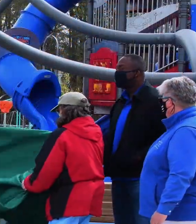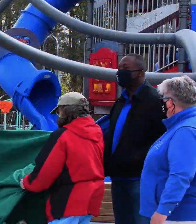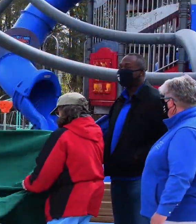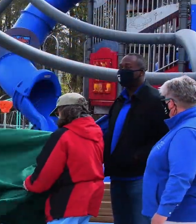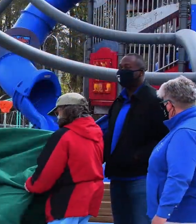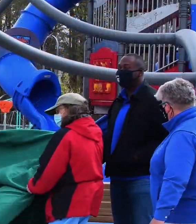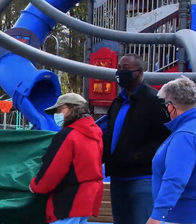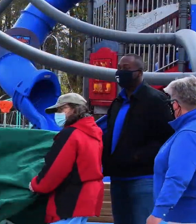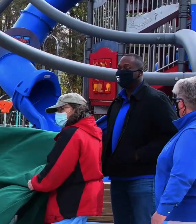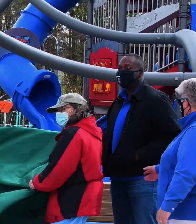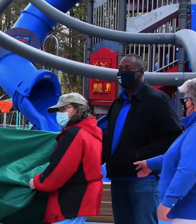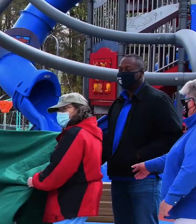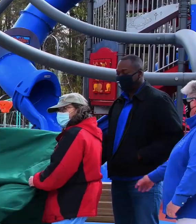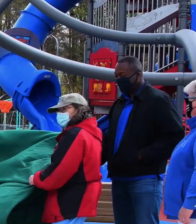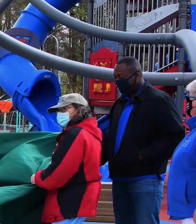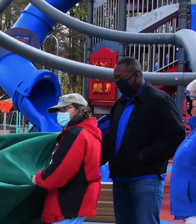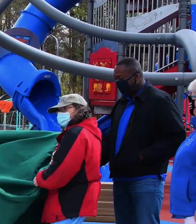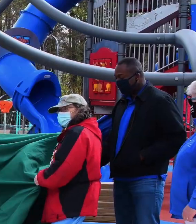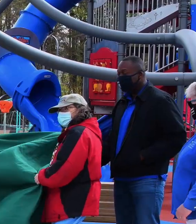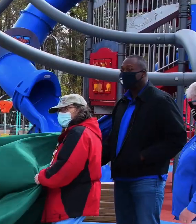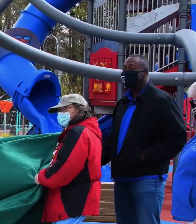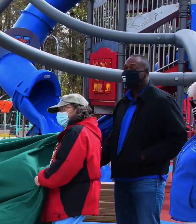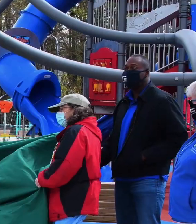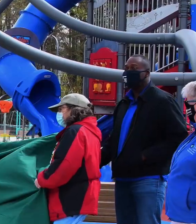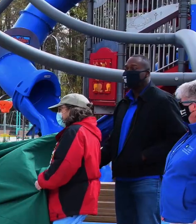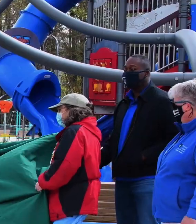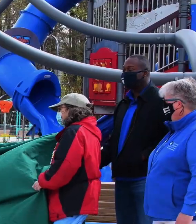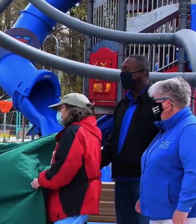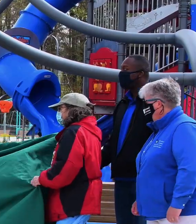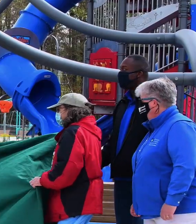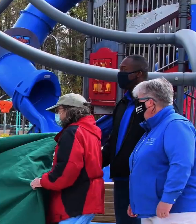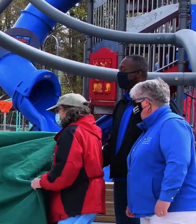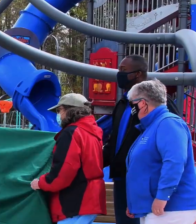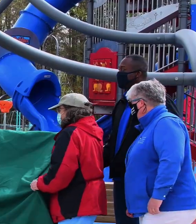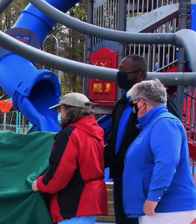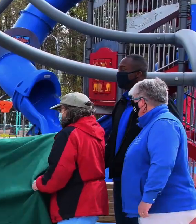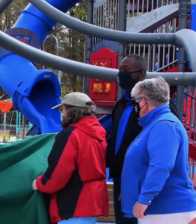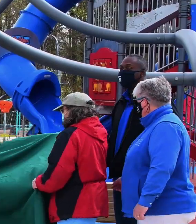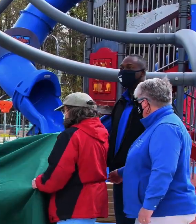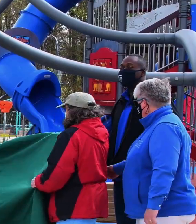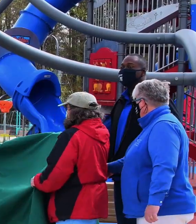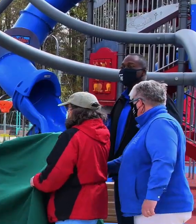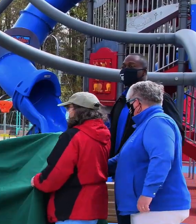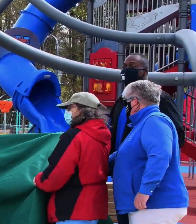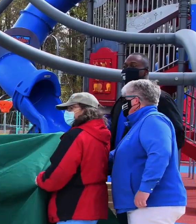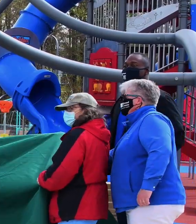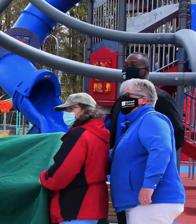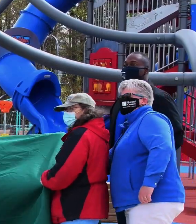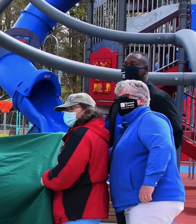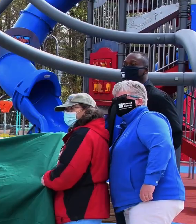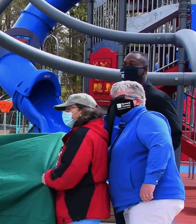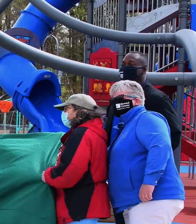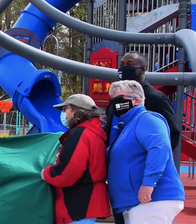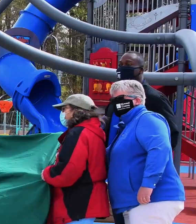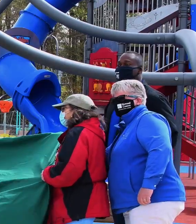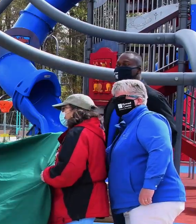Maybe we'll do like a look this way, please. Like a 3, 2, 1 thing. Right here.